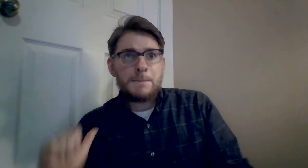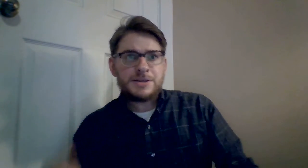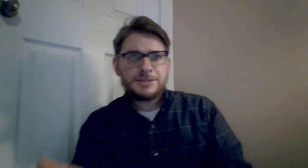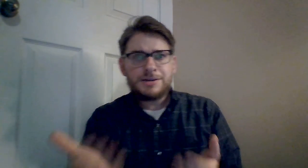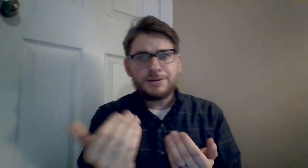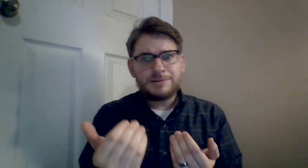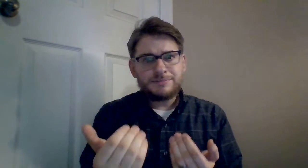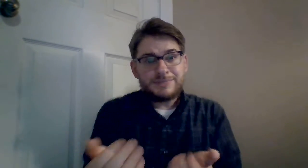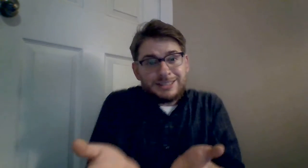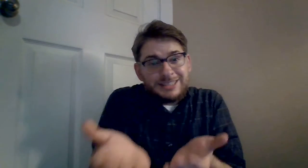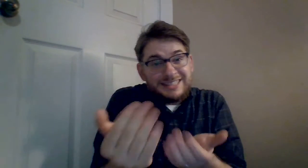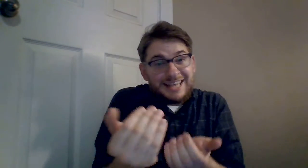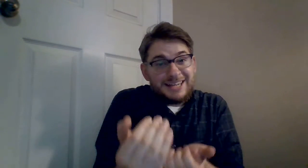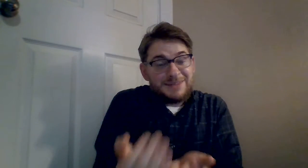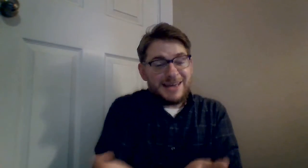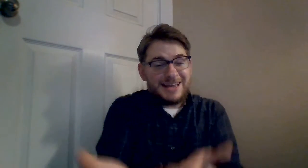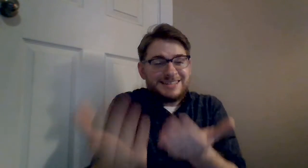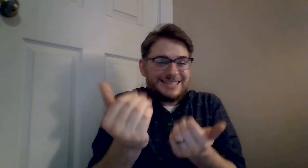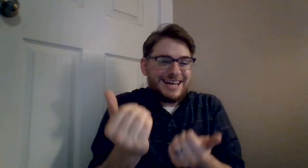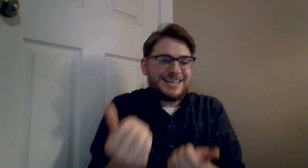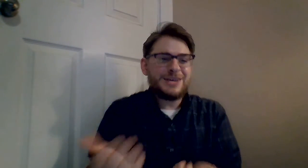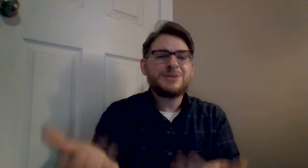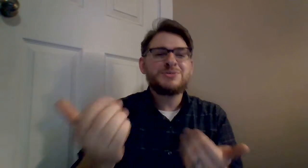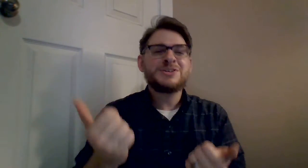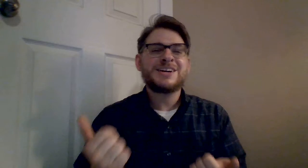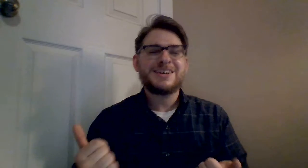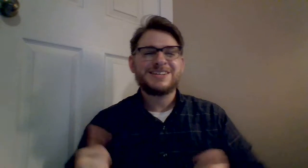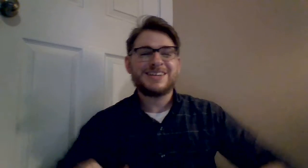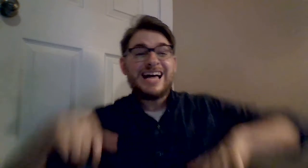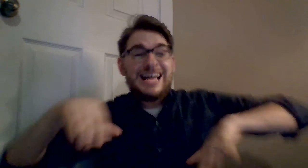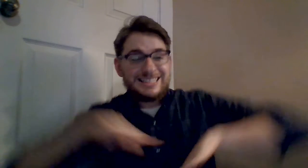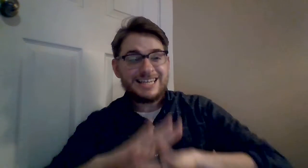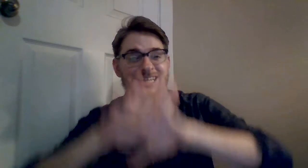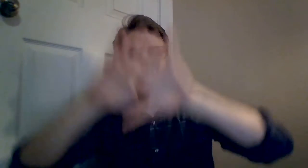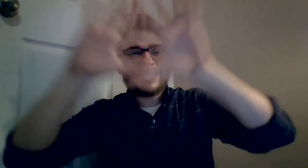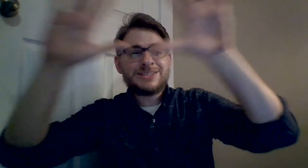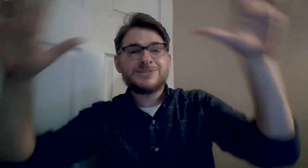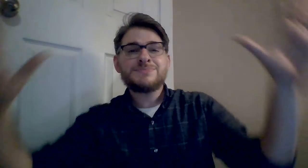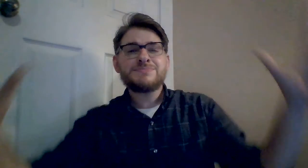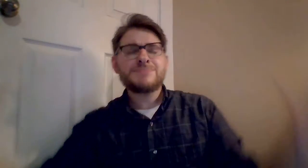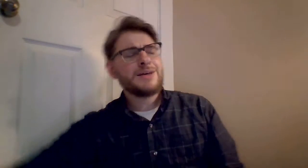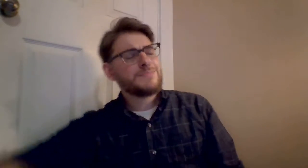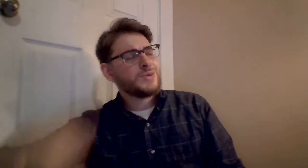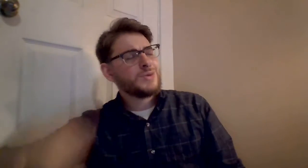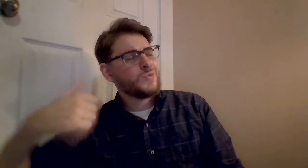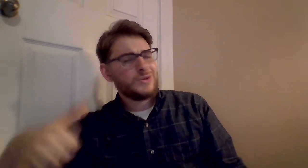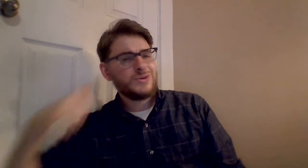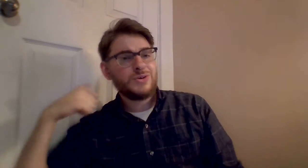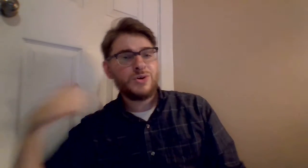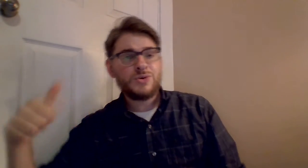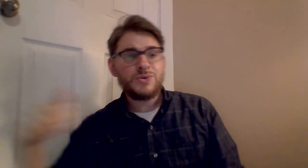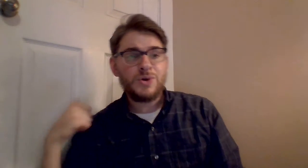Me say come, Mr. Tallyman, tally me banana. Daylight come and me won't go home.